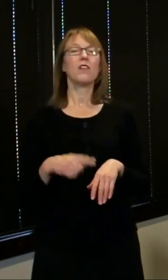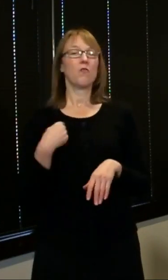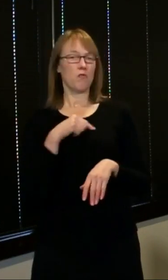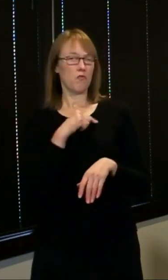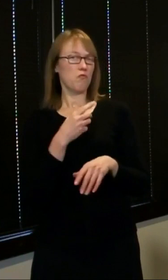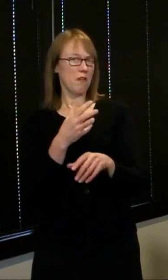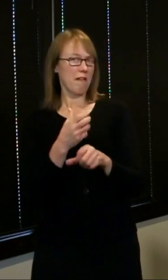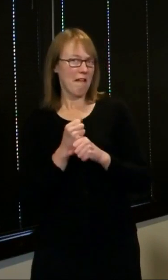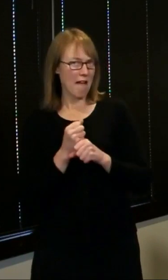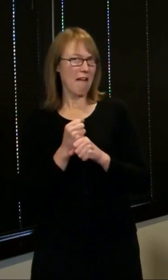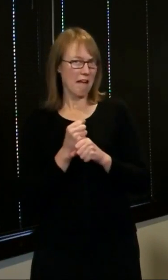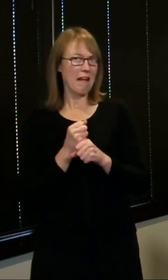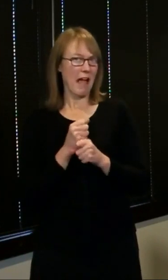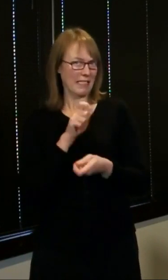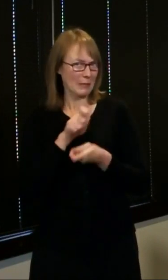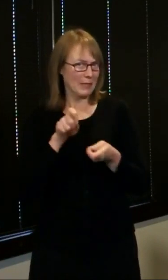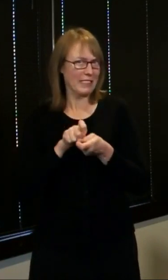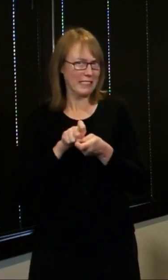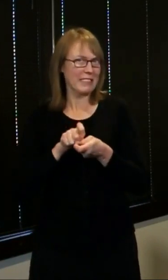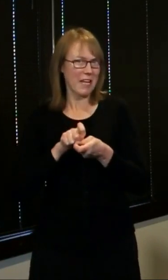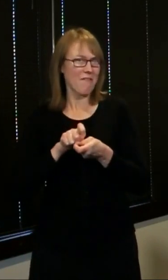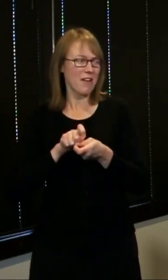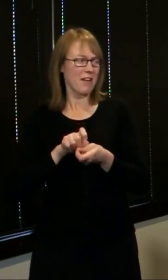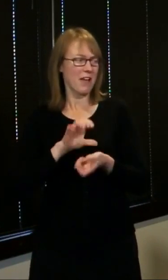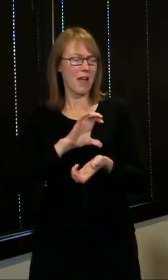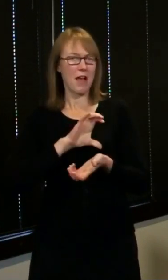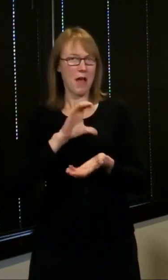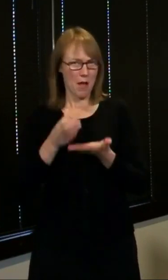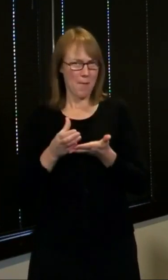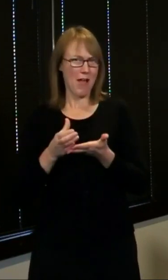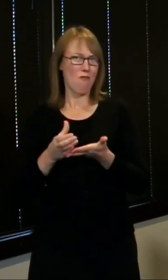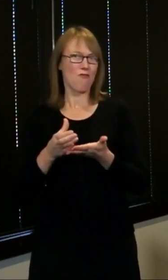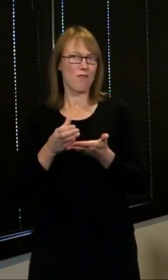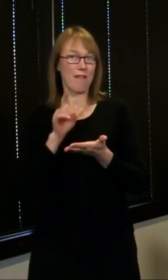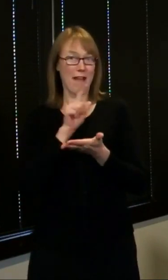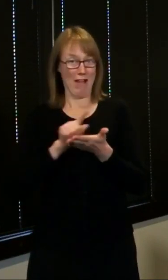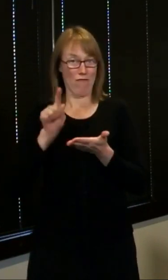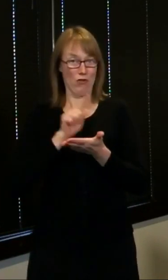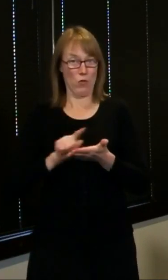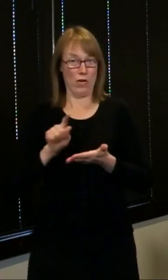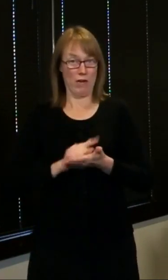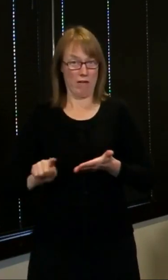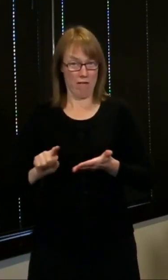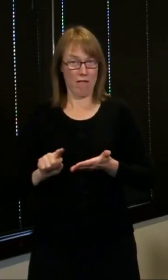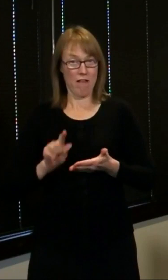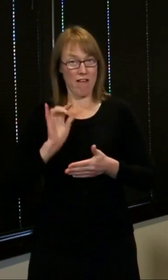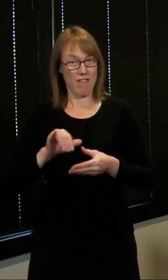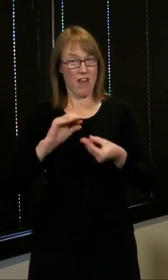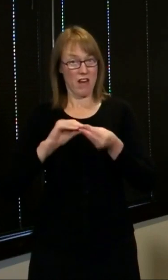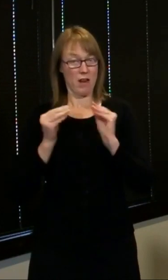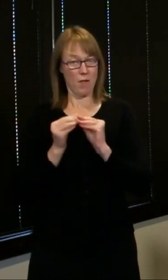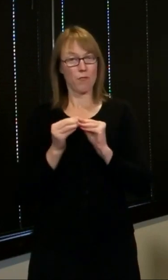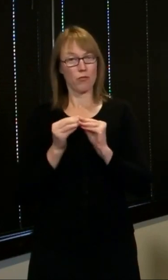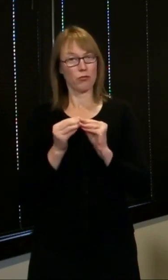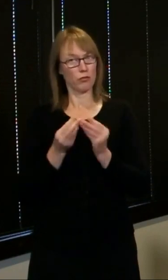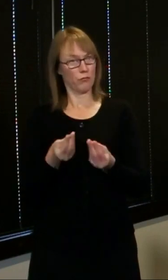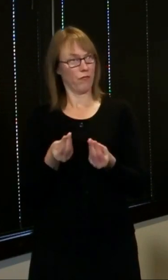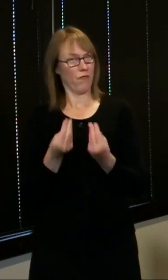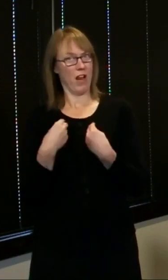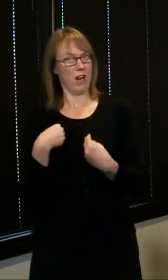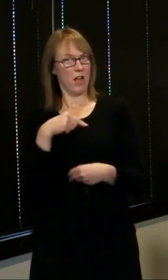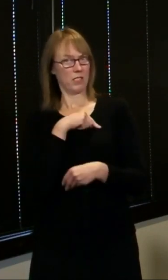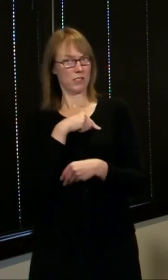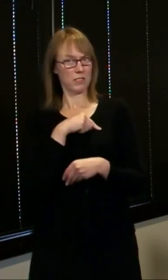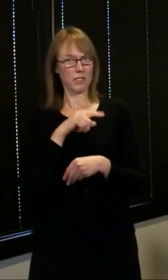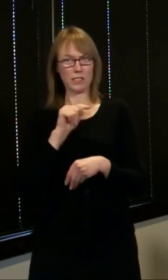discussion about that number, but that's the number that's been made available to the task force healthcare systems in this region. And so